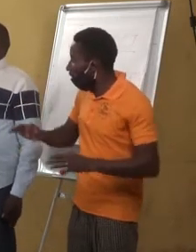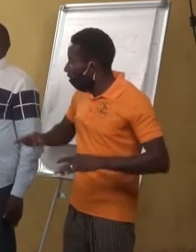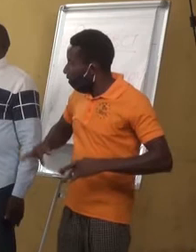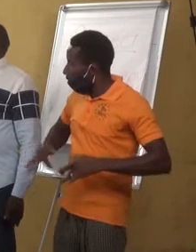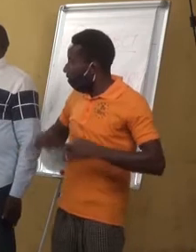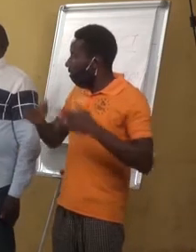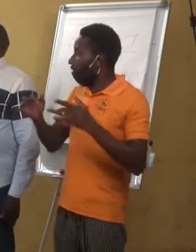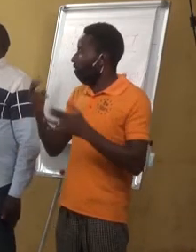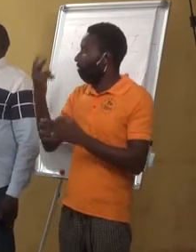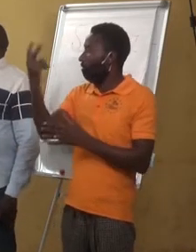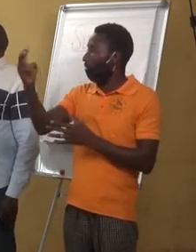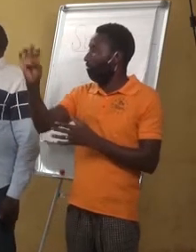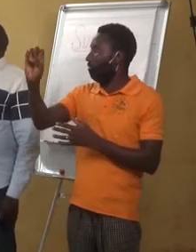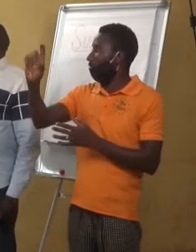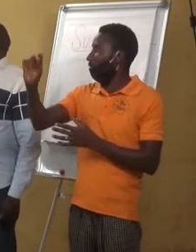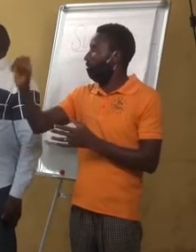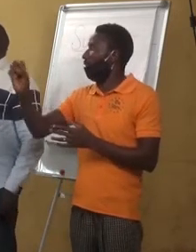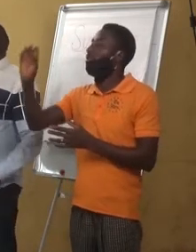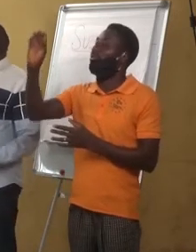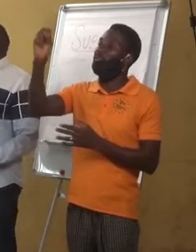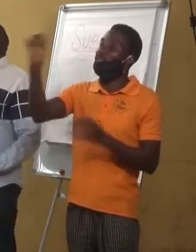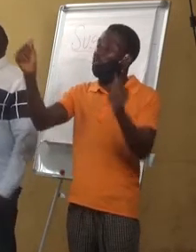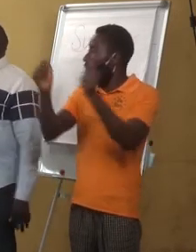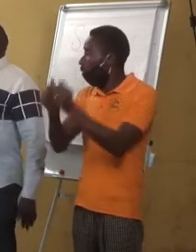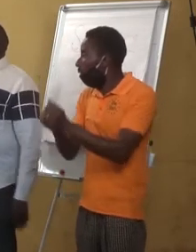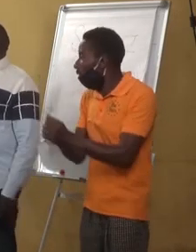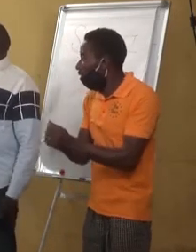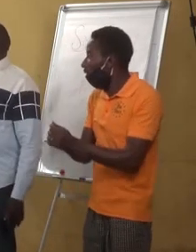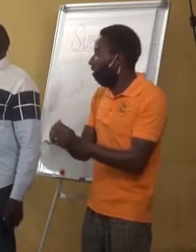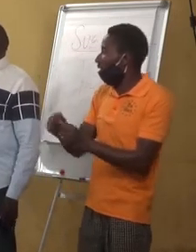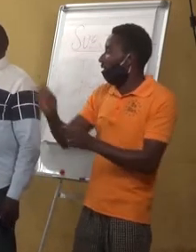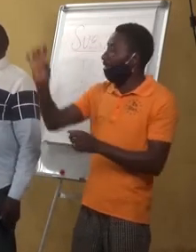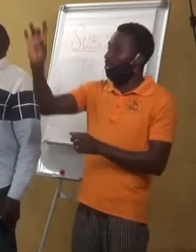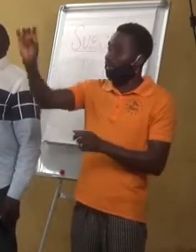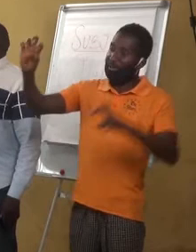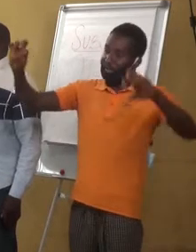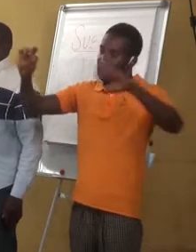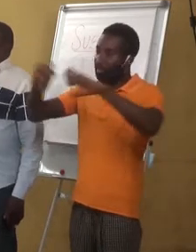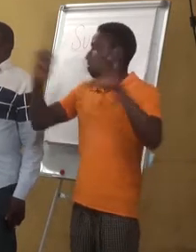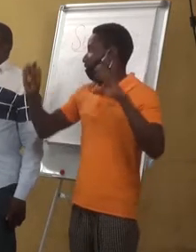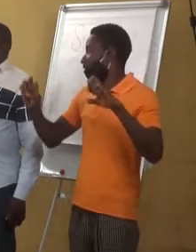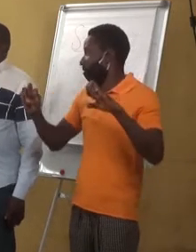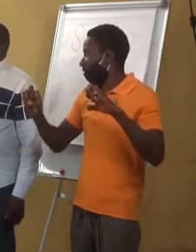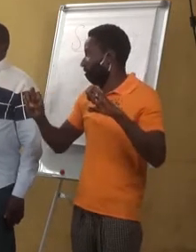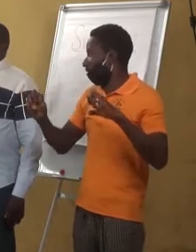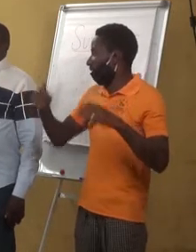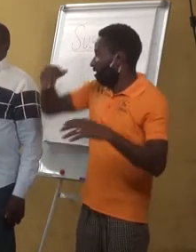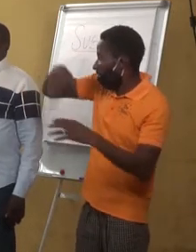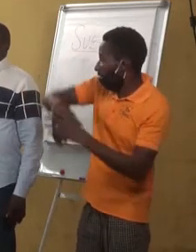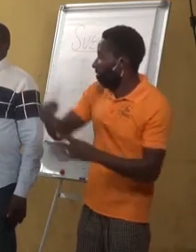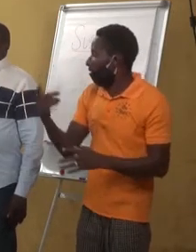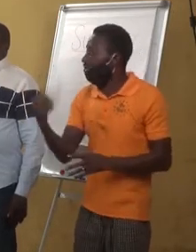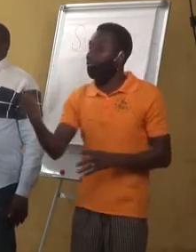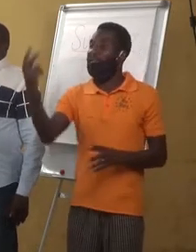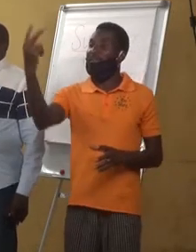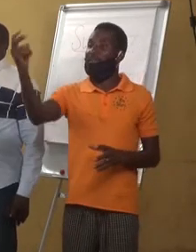helium as an element. They struggle to attain this so that they want to have either 2